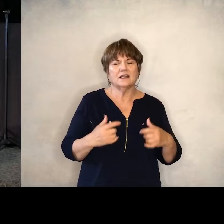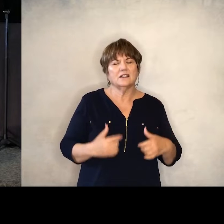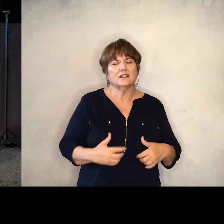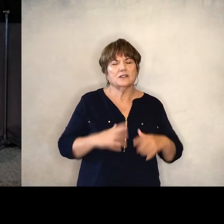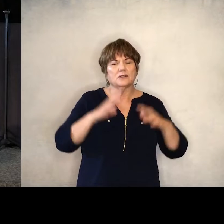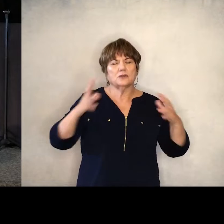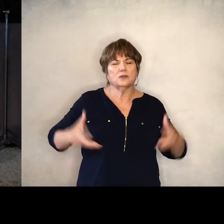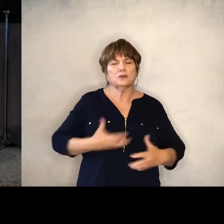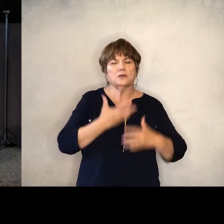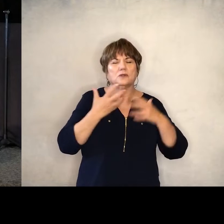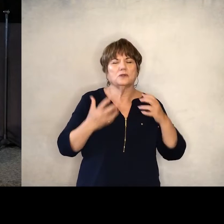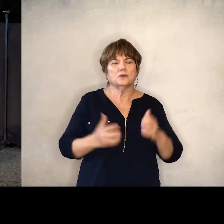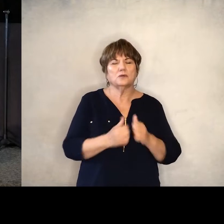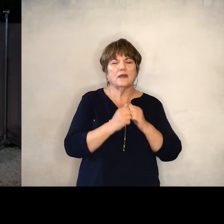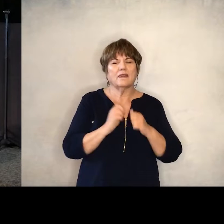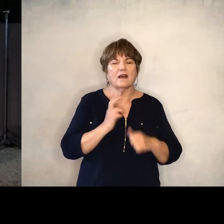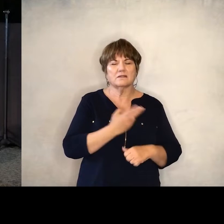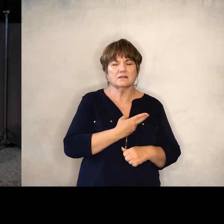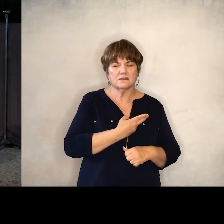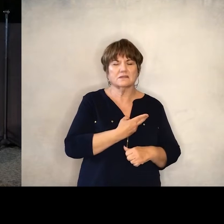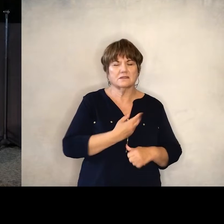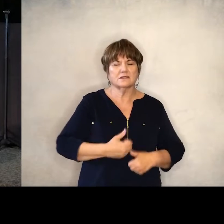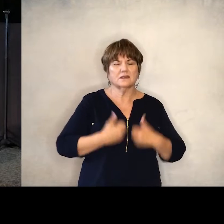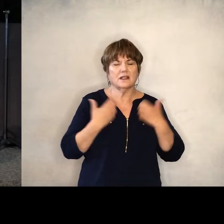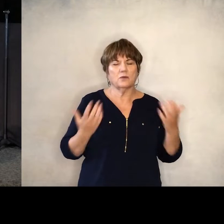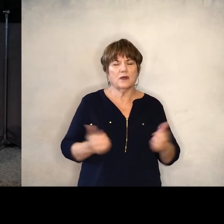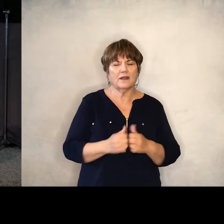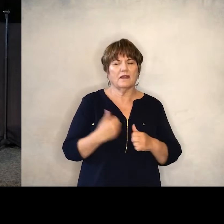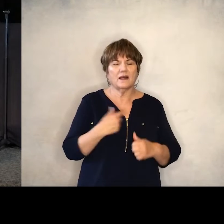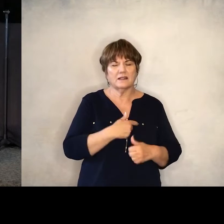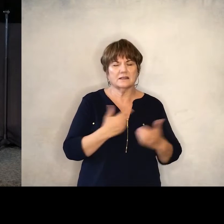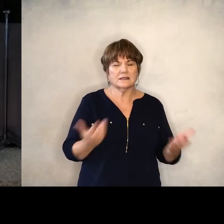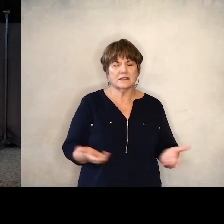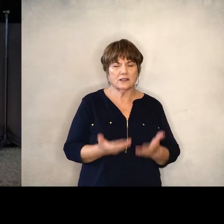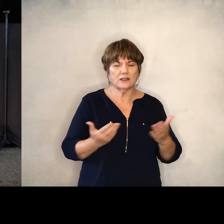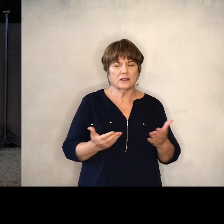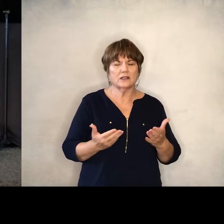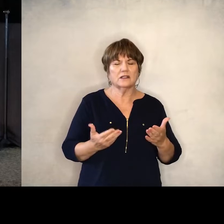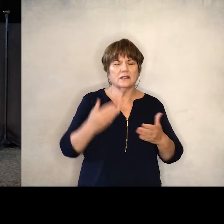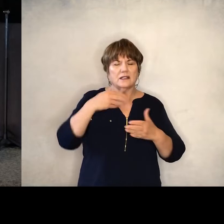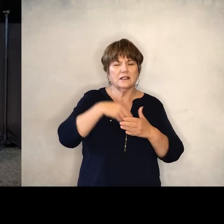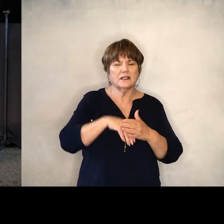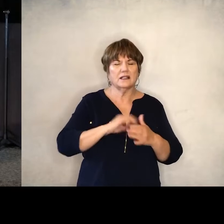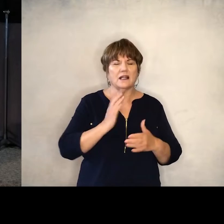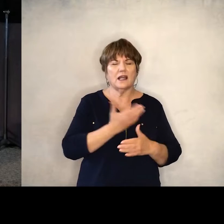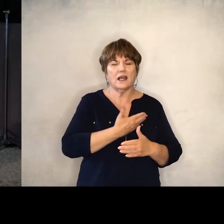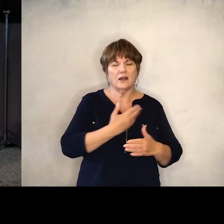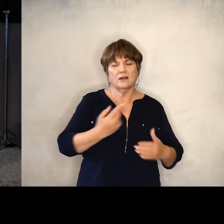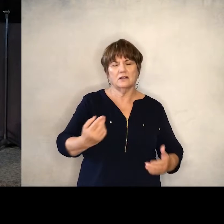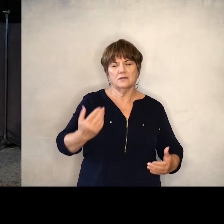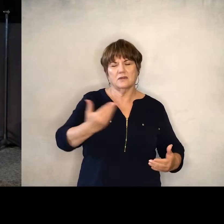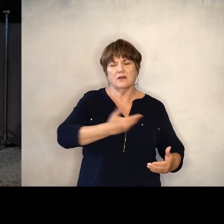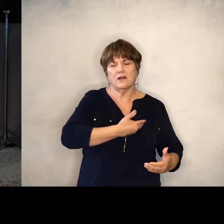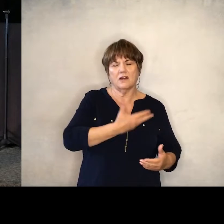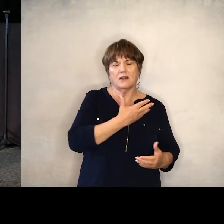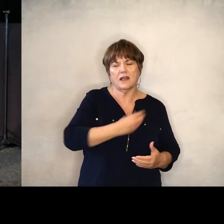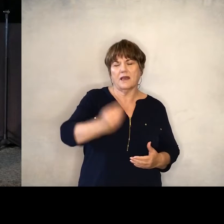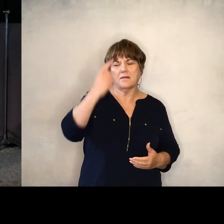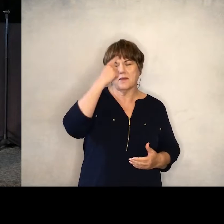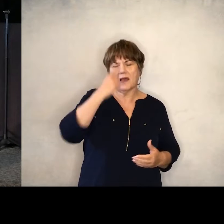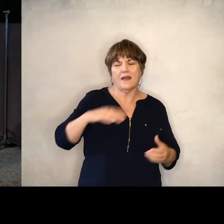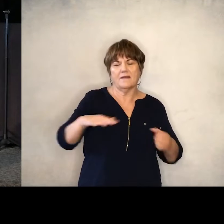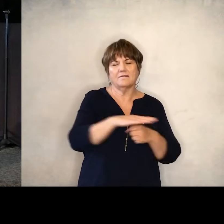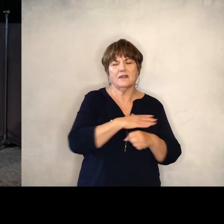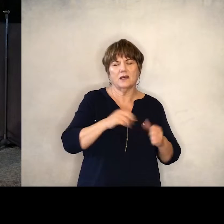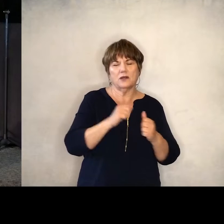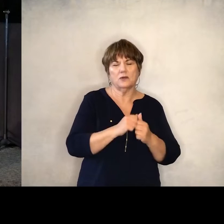place. We ask you to enter our hearts and our souls and our minds, fill them with the knowledge and the